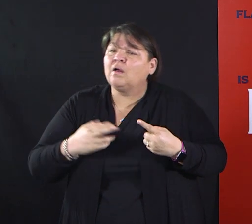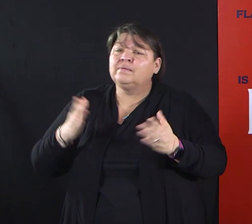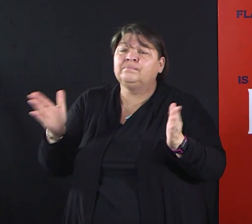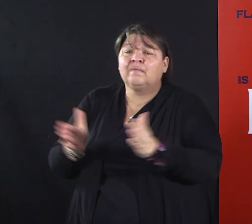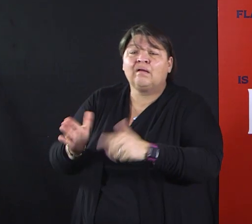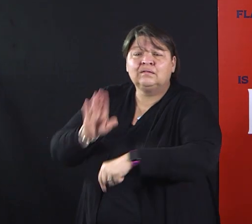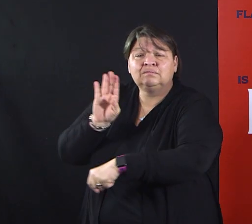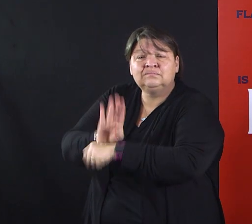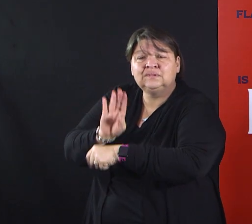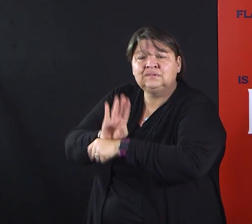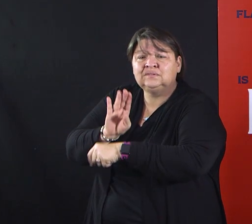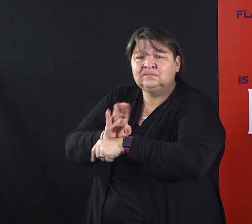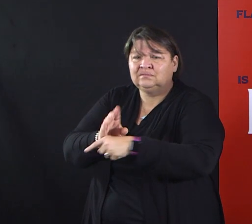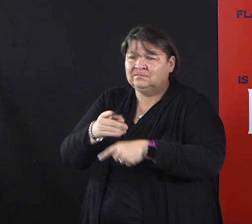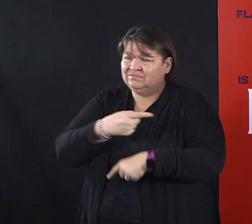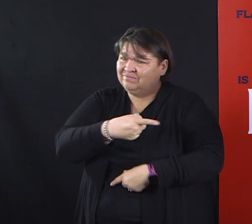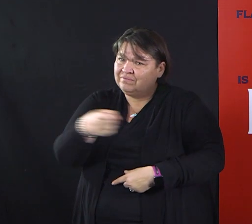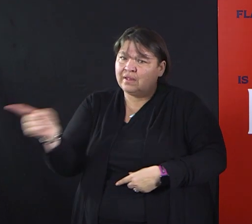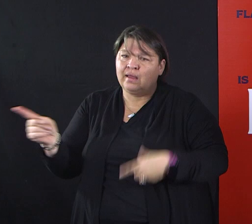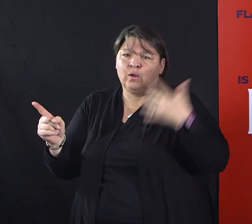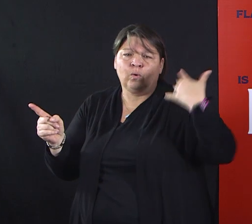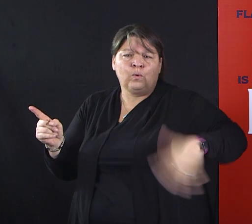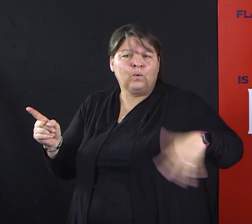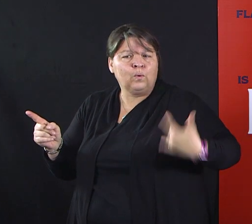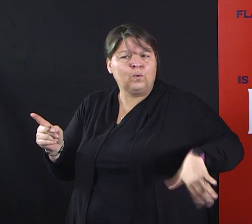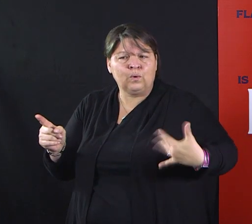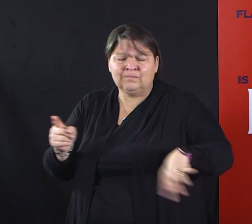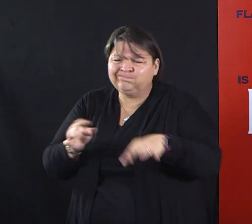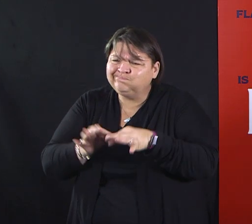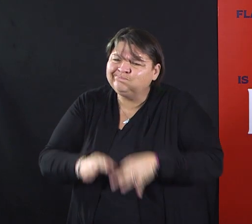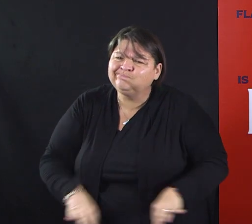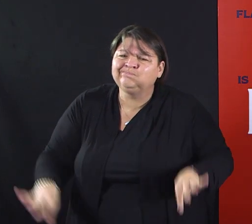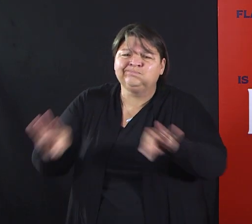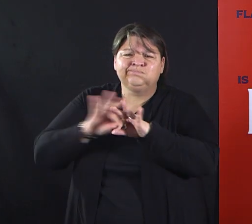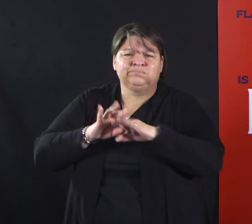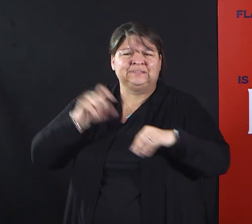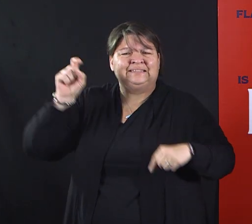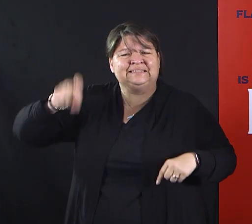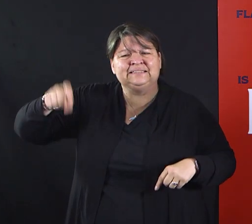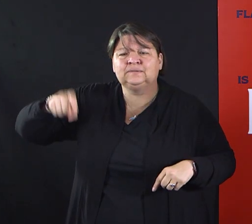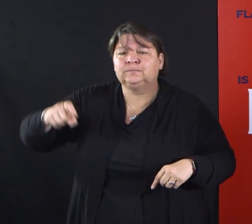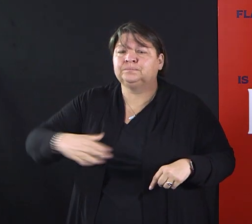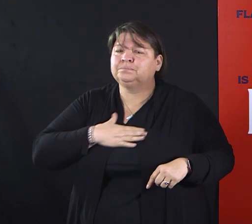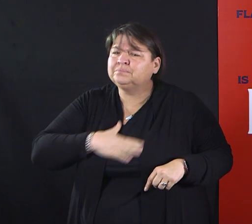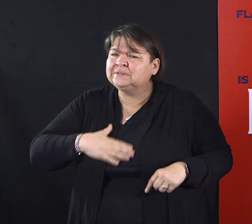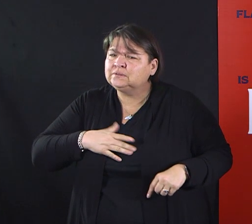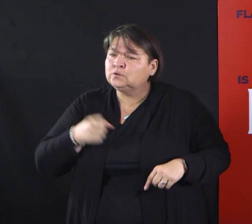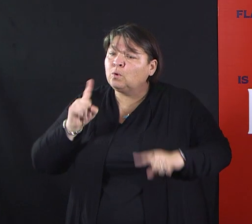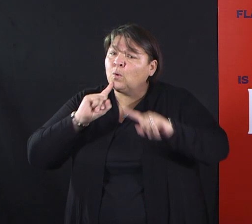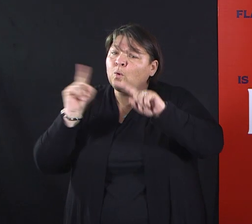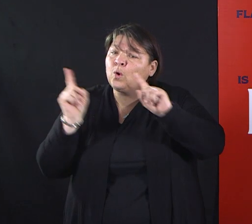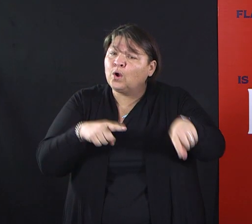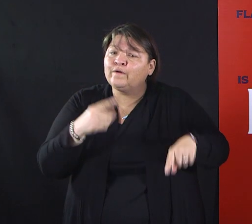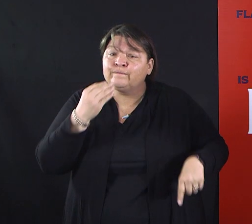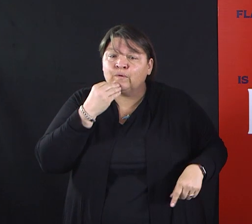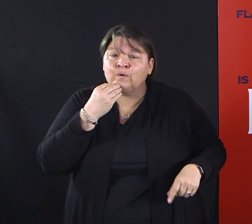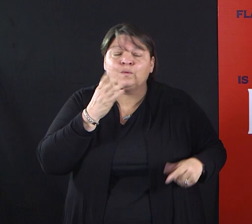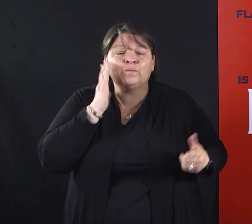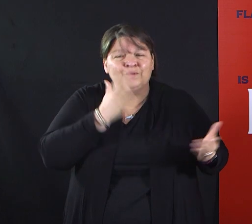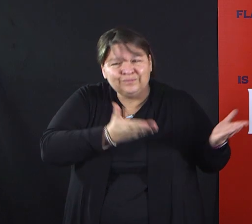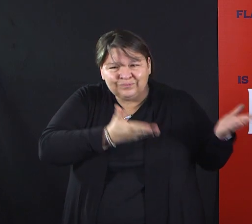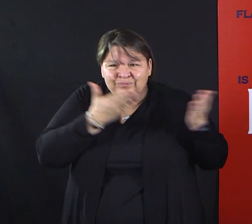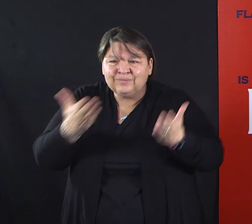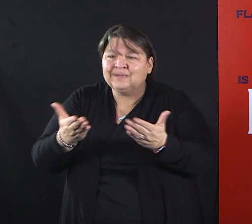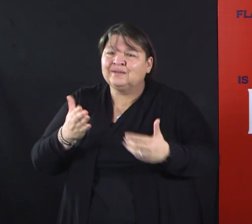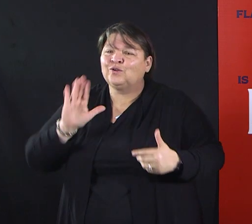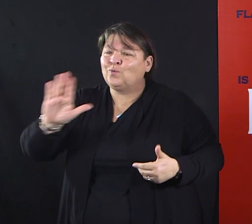have been deemed essential. Eat out, support those businesses that have takeout menus available. I'd